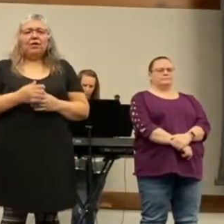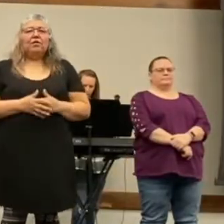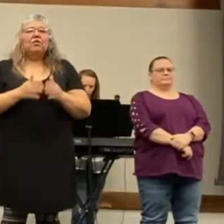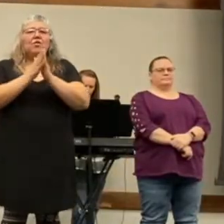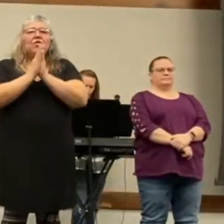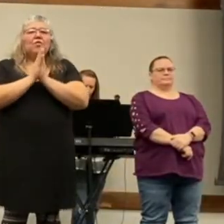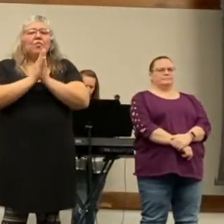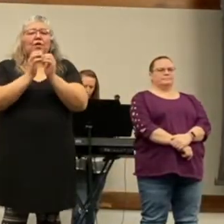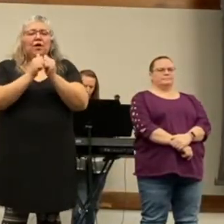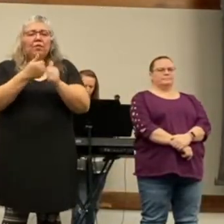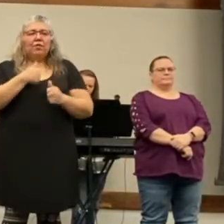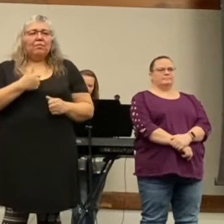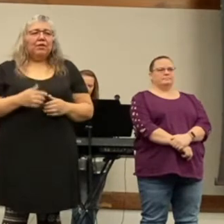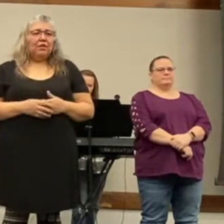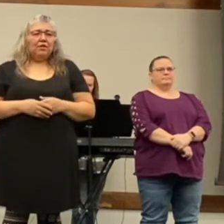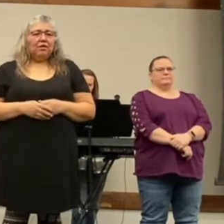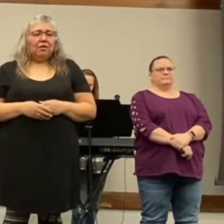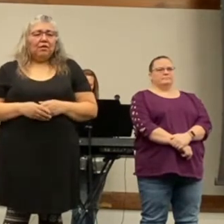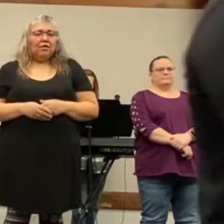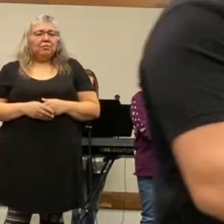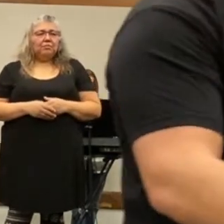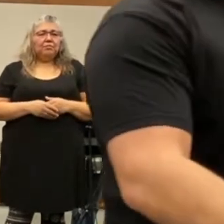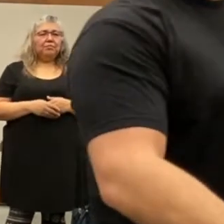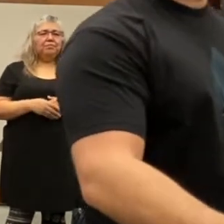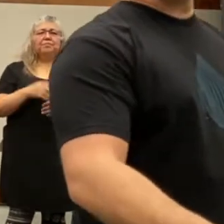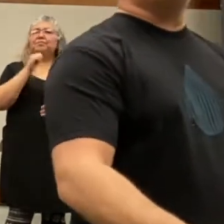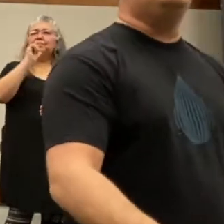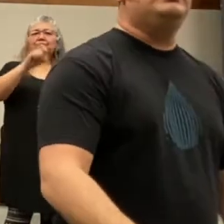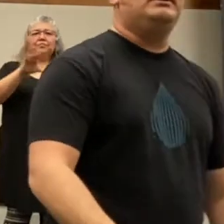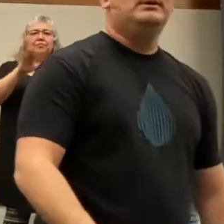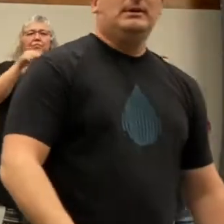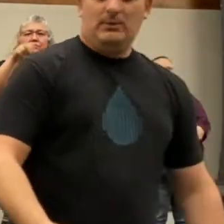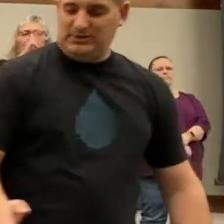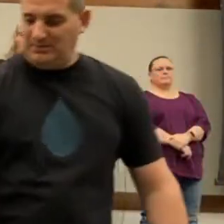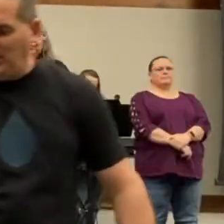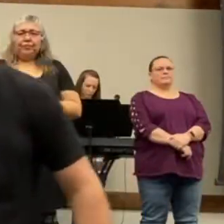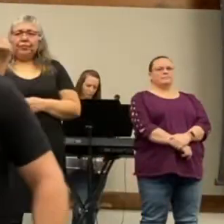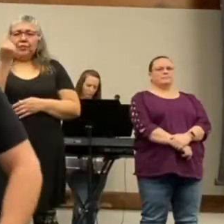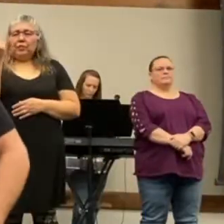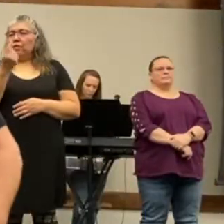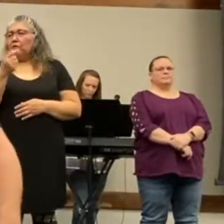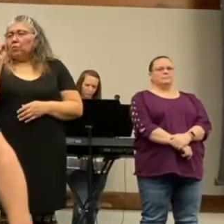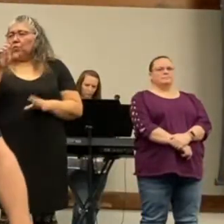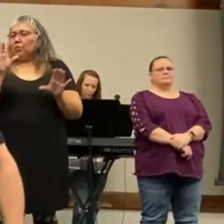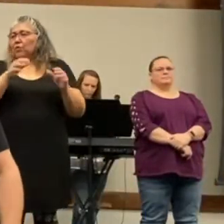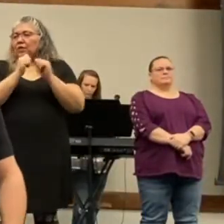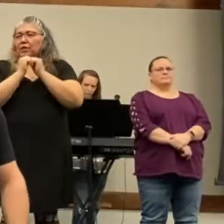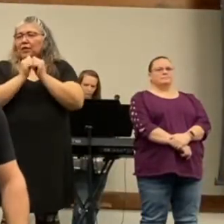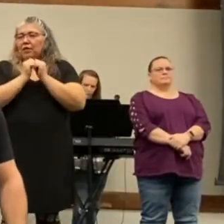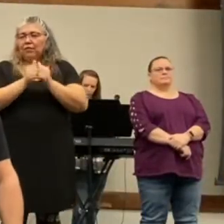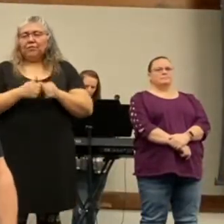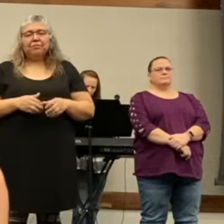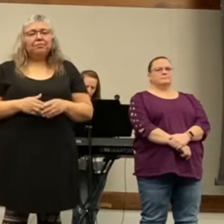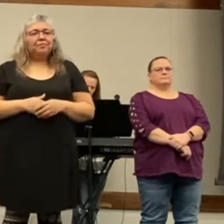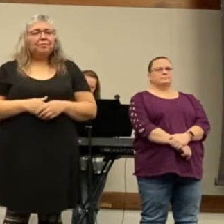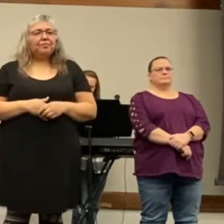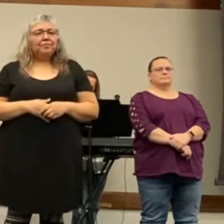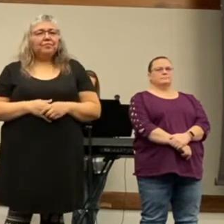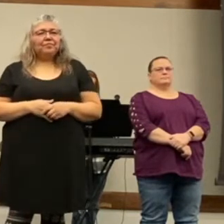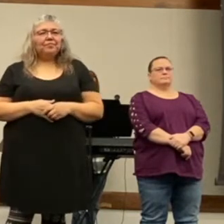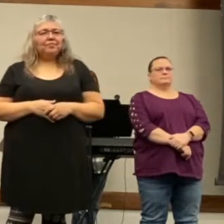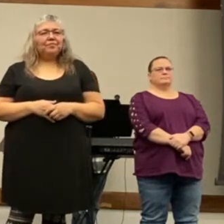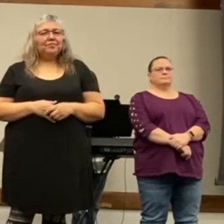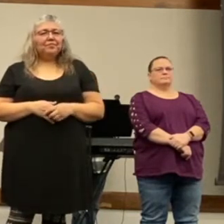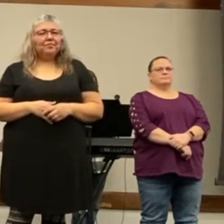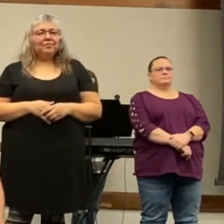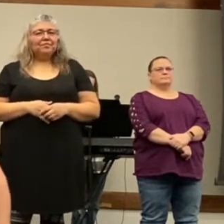me? Because you're not supposed to do this journey on your own. We're supposed to do it together. We're supposed to